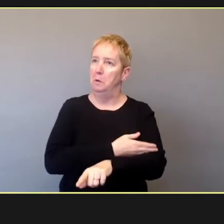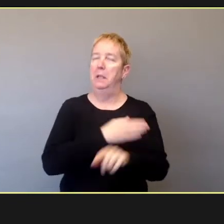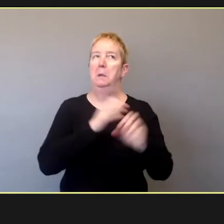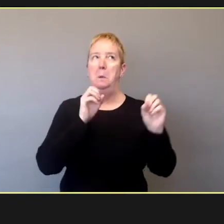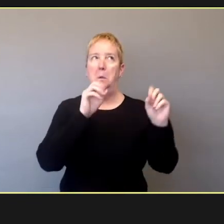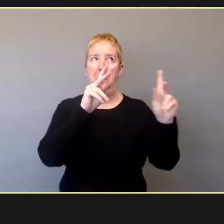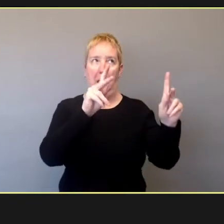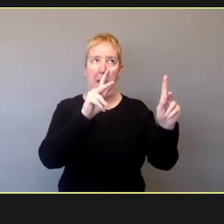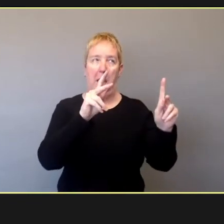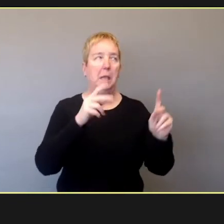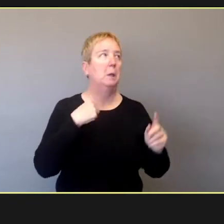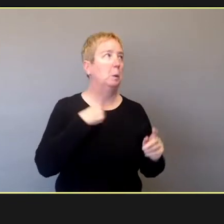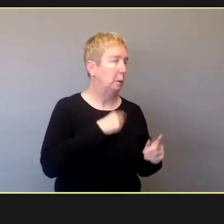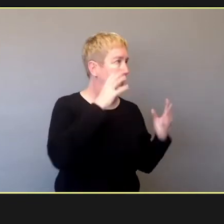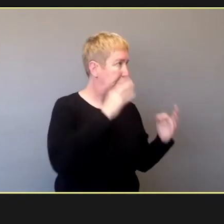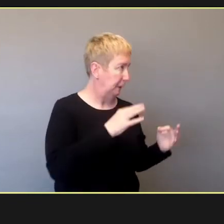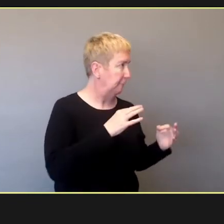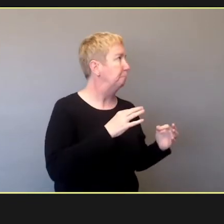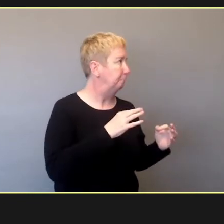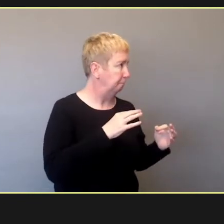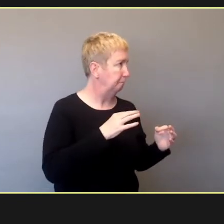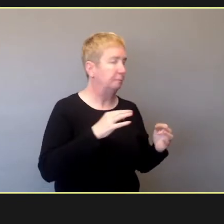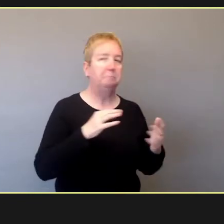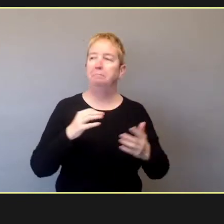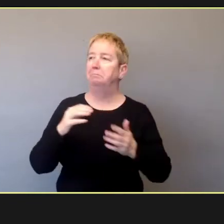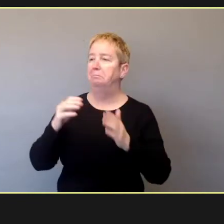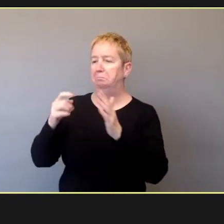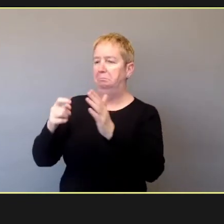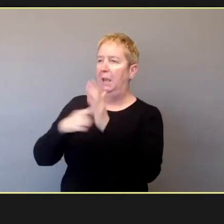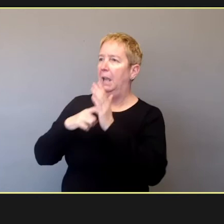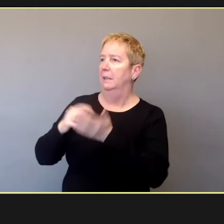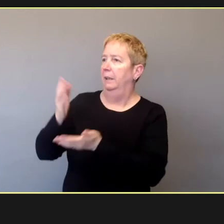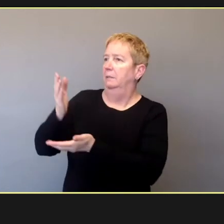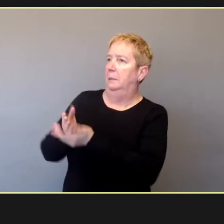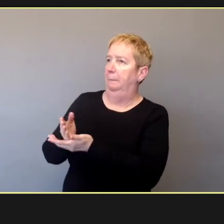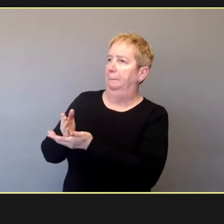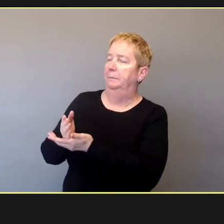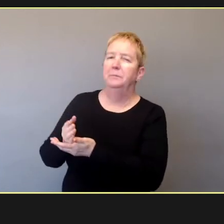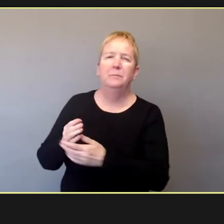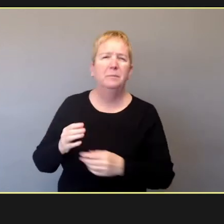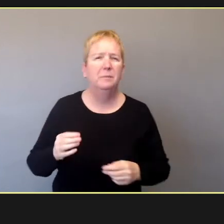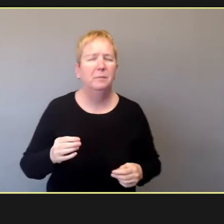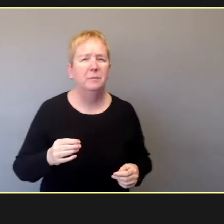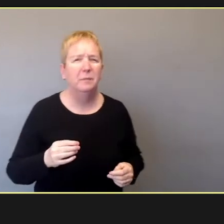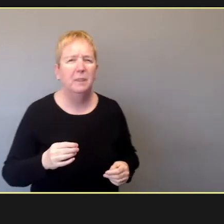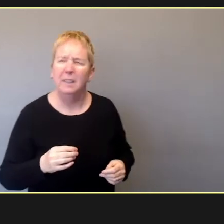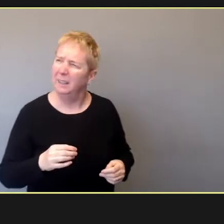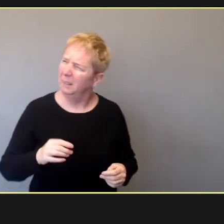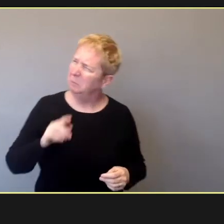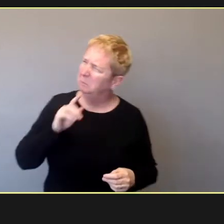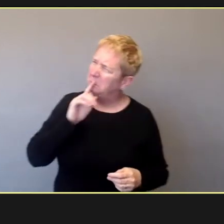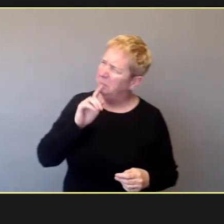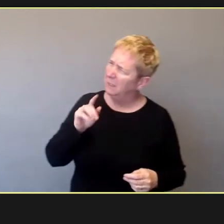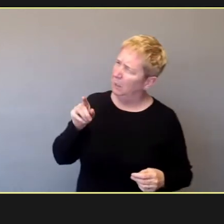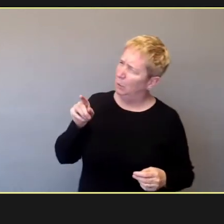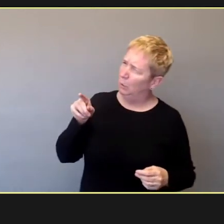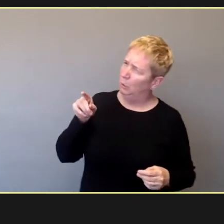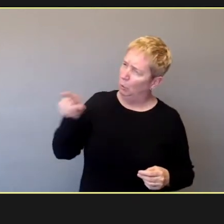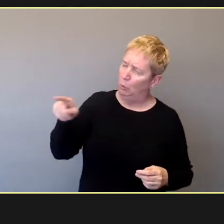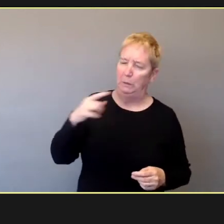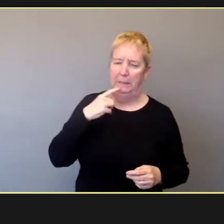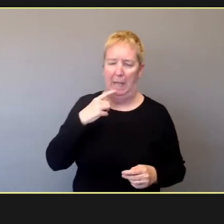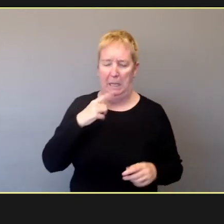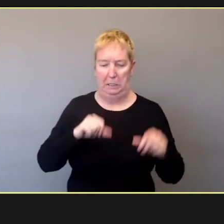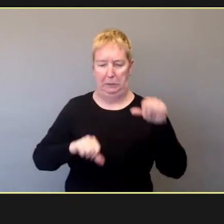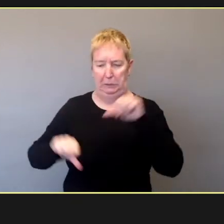to remove the mandate. It isn't, I don't know that I agree that you need scientific evidence to remove a mandate. I